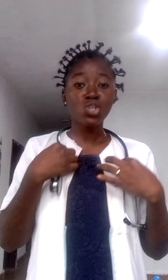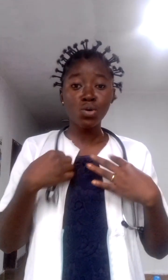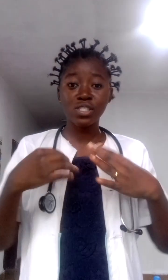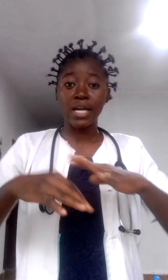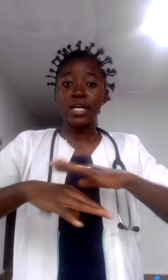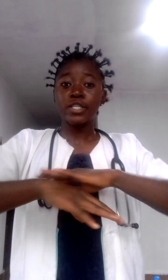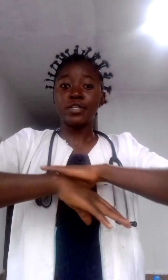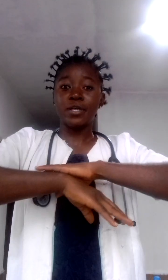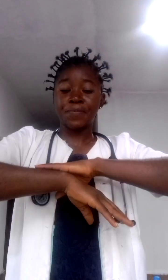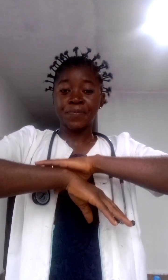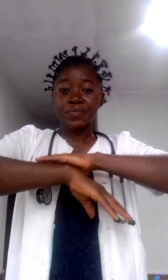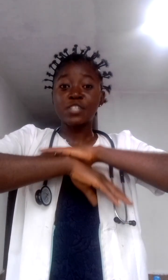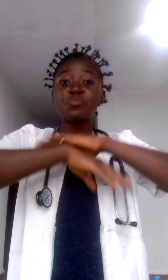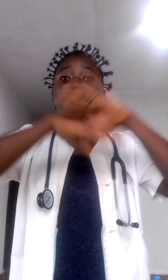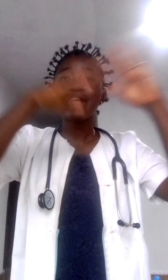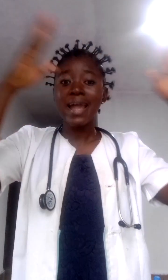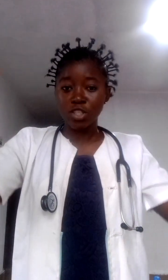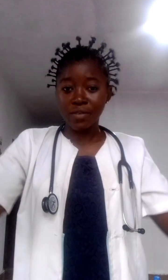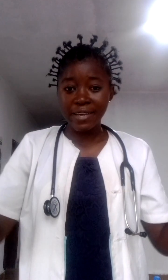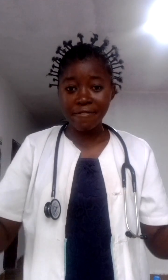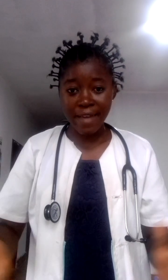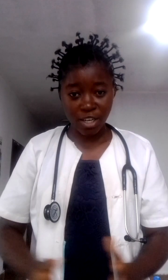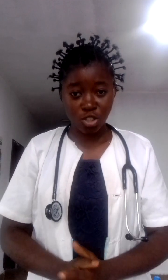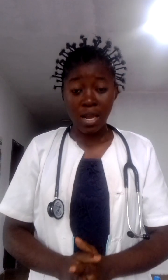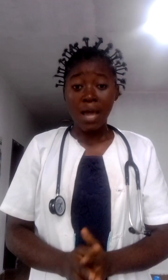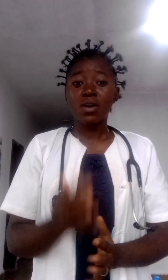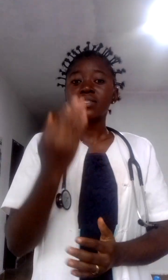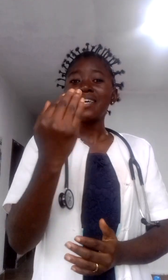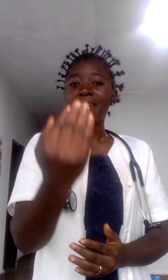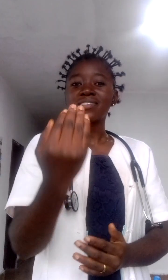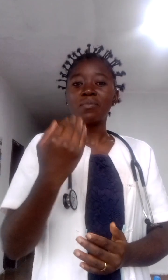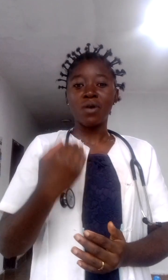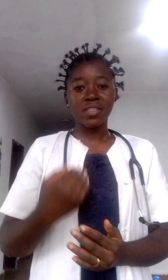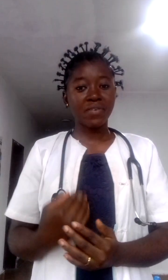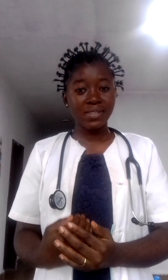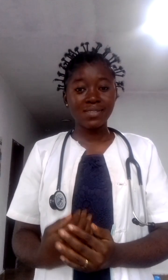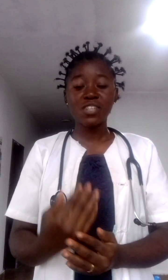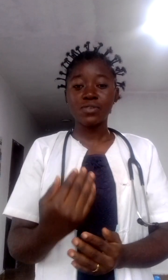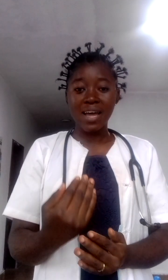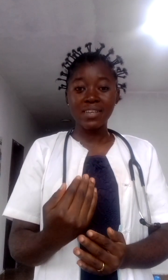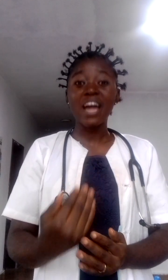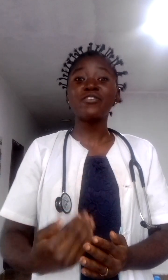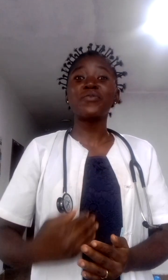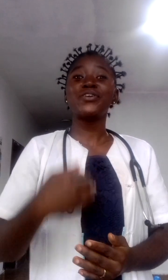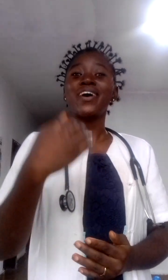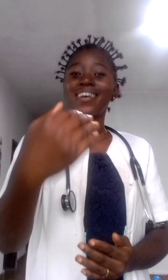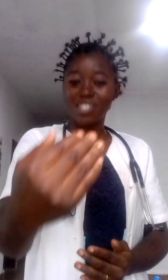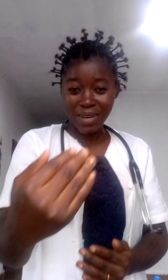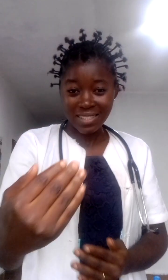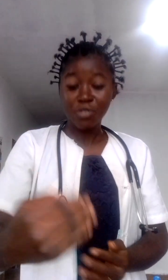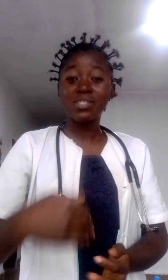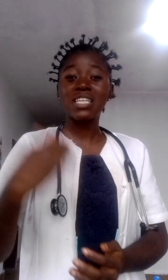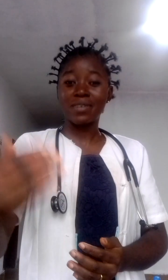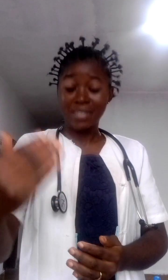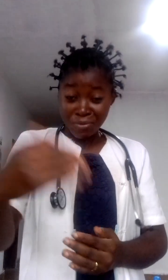reduce the spread of the infection. Because if, as a mother, for instance, you have it and you're with your husband, you sleep with